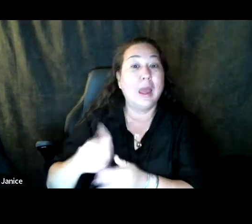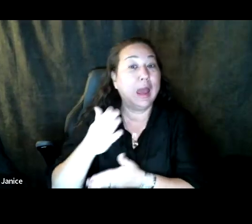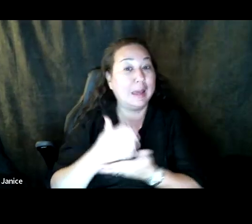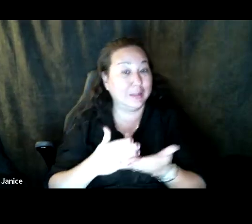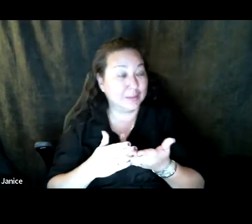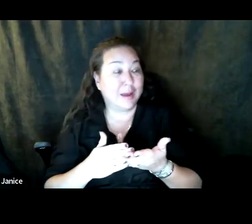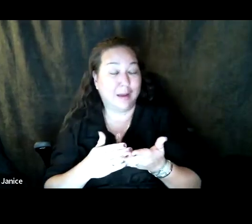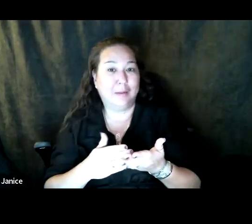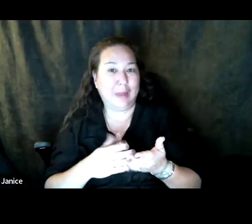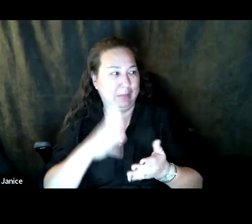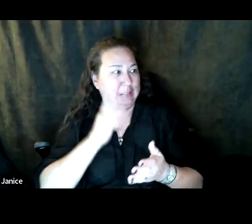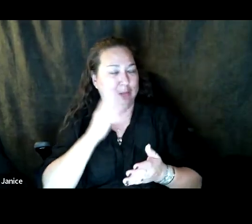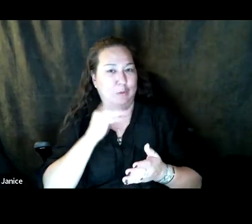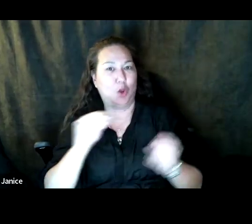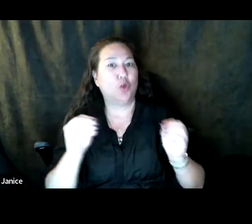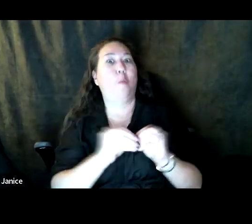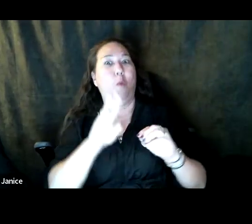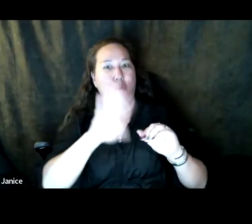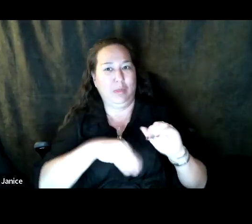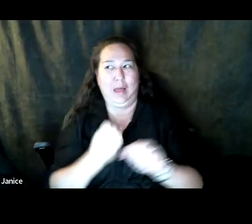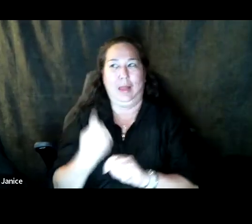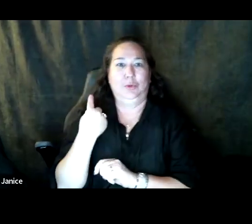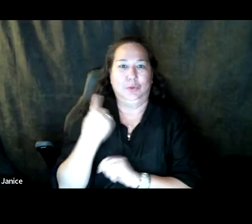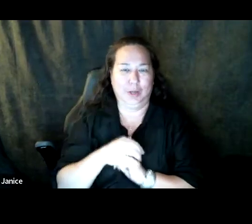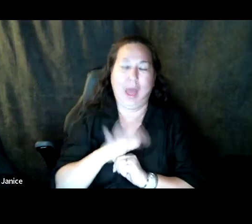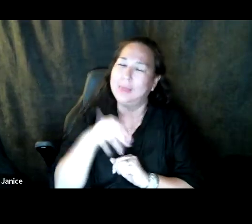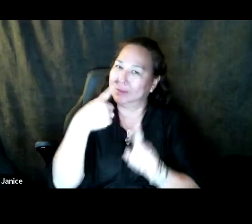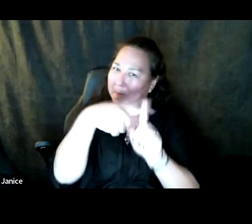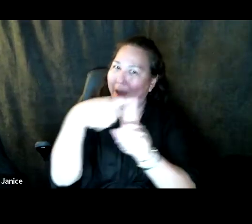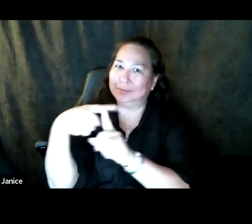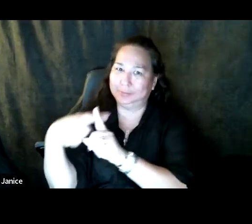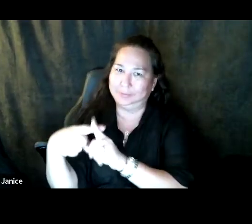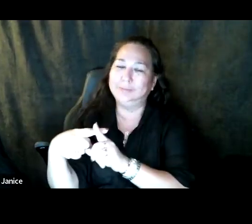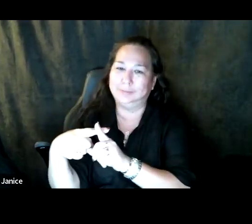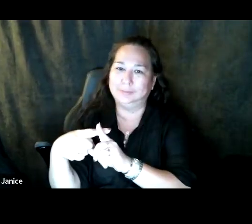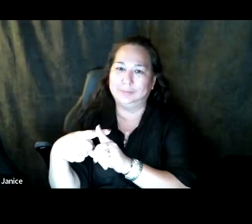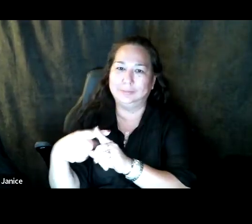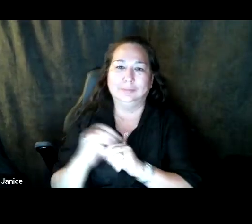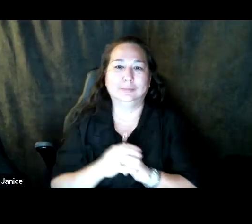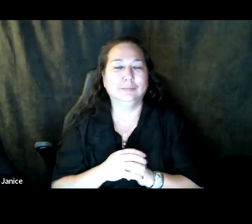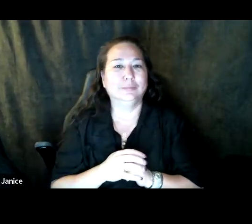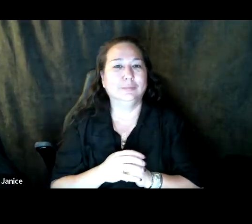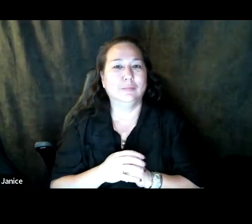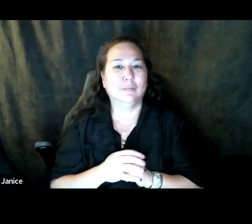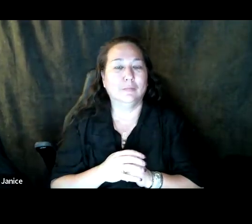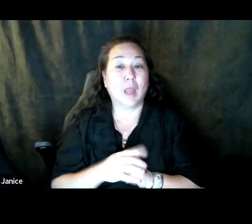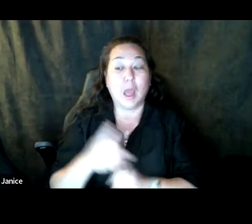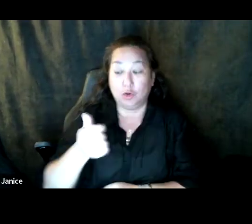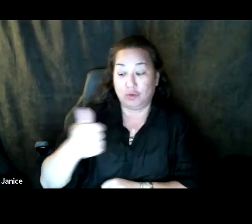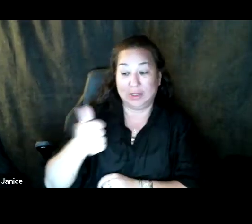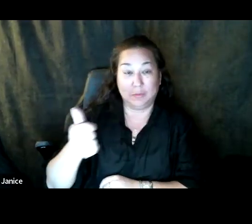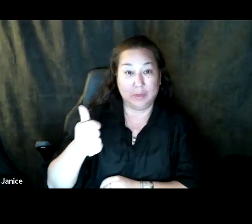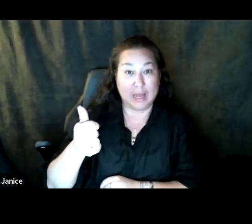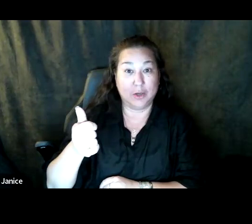return rates for students. Again, this is just all very positive as students come back. In terms of transportation,